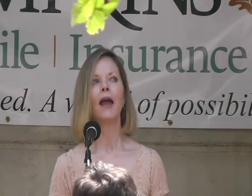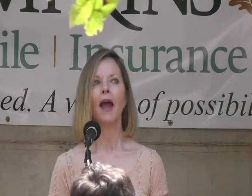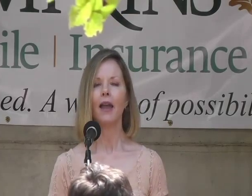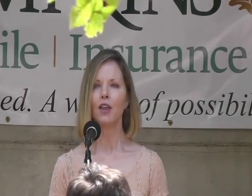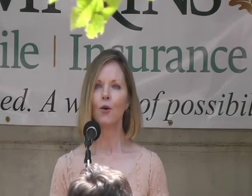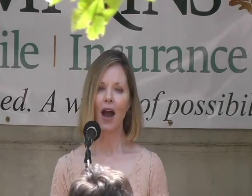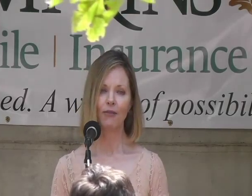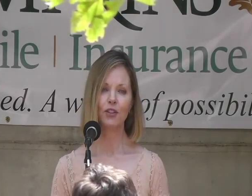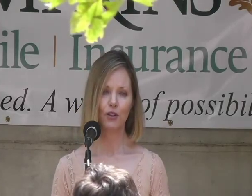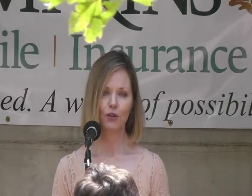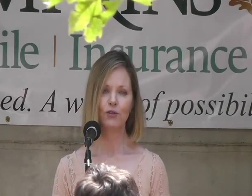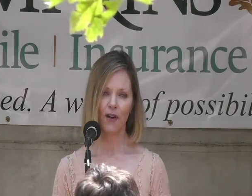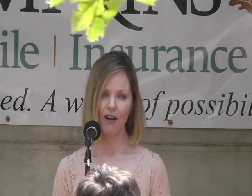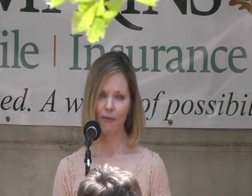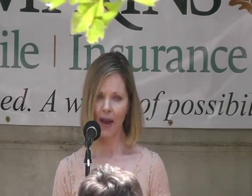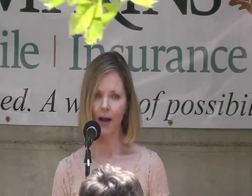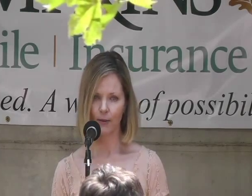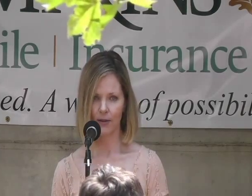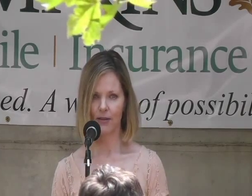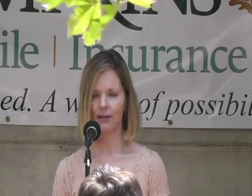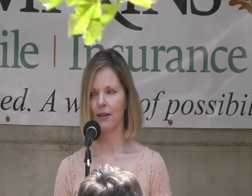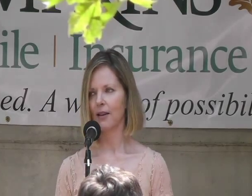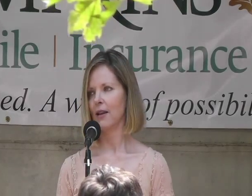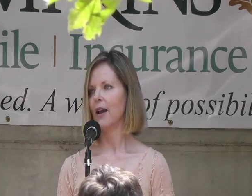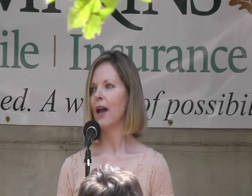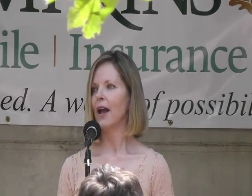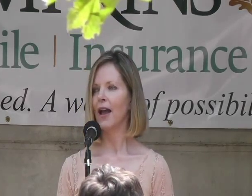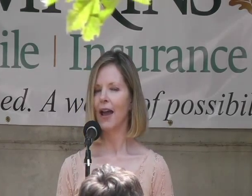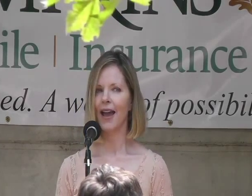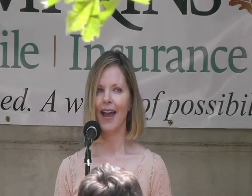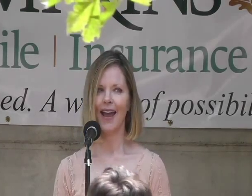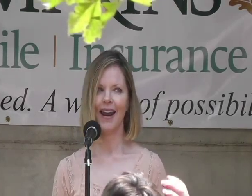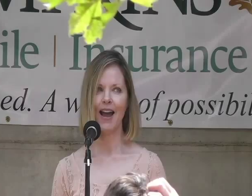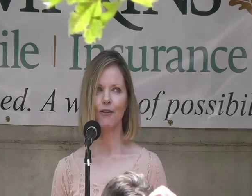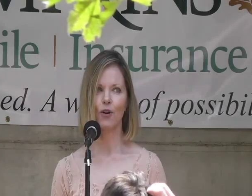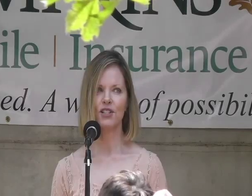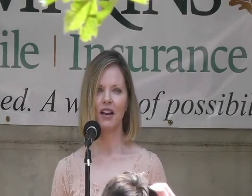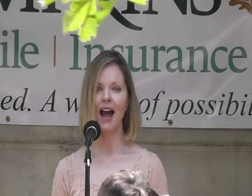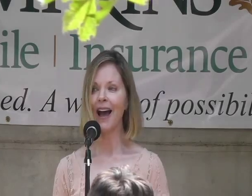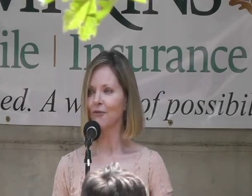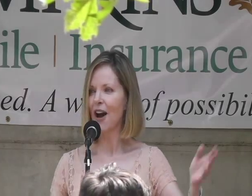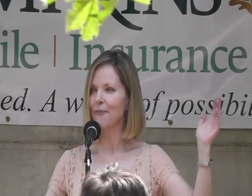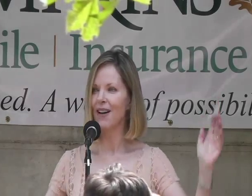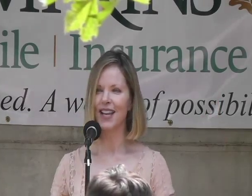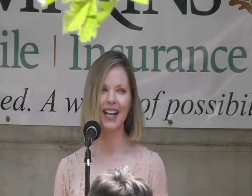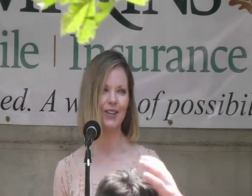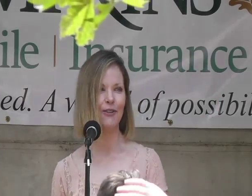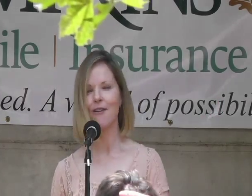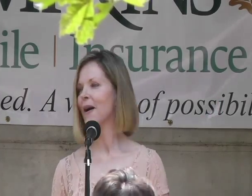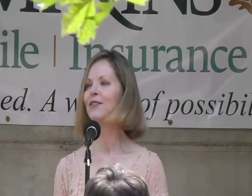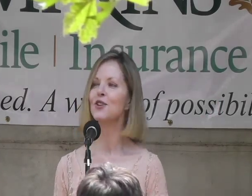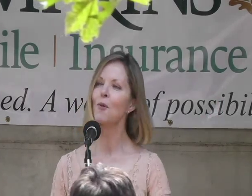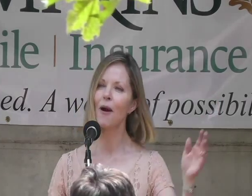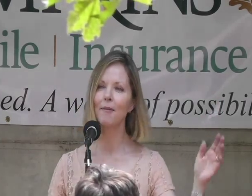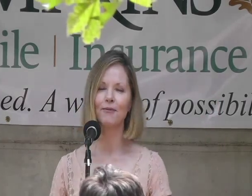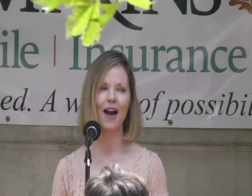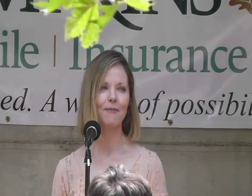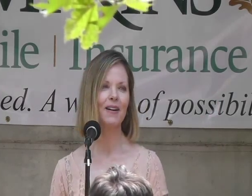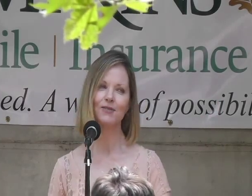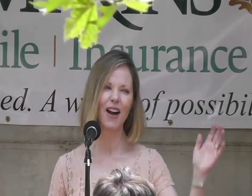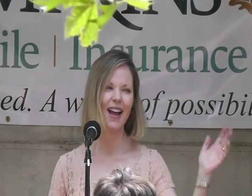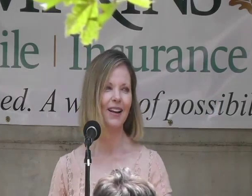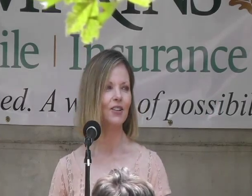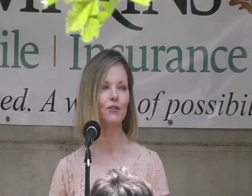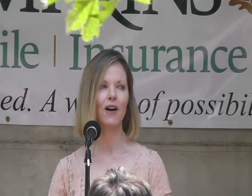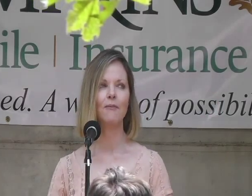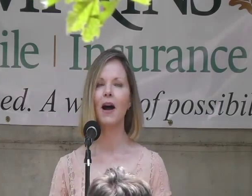thing. You have to lose 5 pounds." And I, of course, said, 5 pounds? I can do 5 pounds. No problem. 5